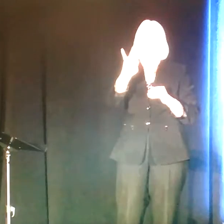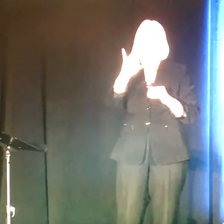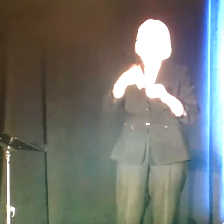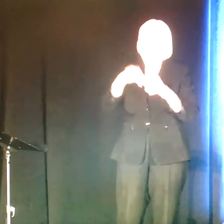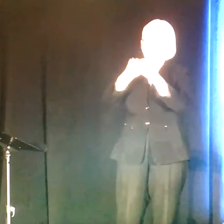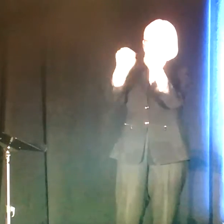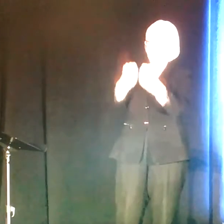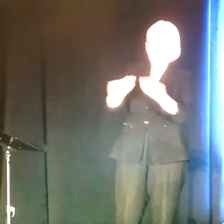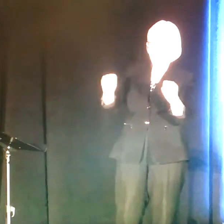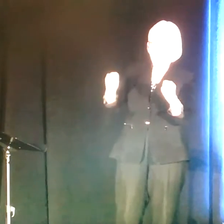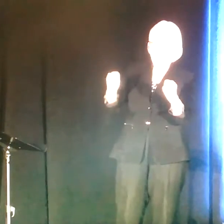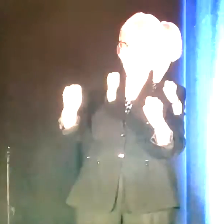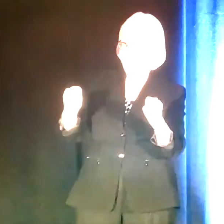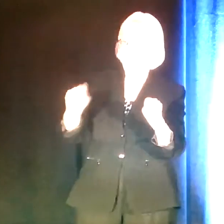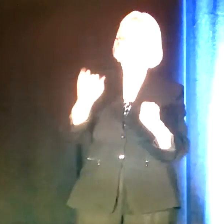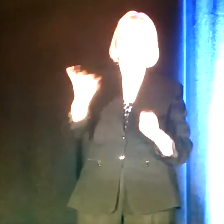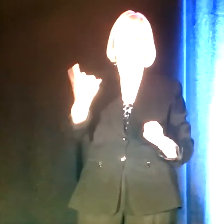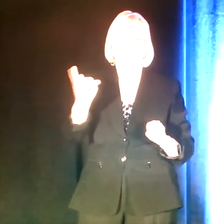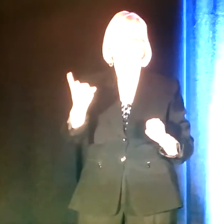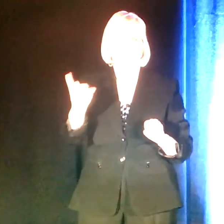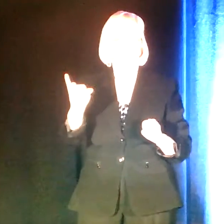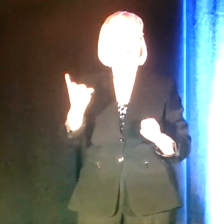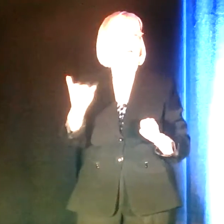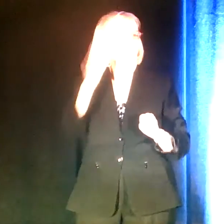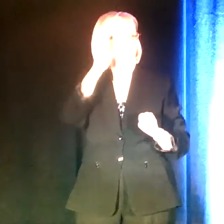We can discuss it. If a system